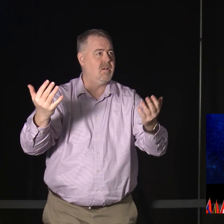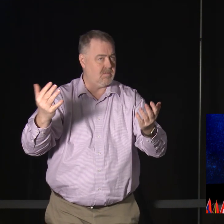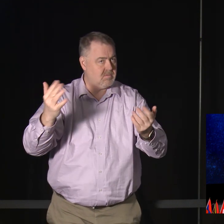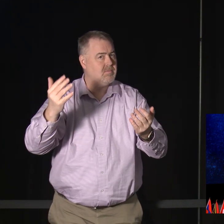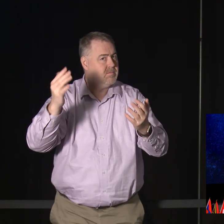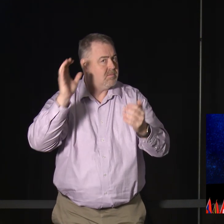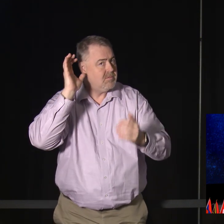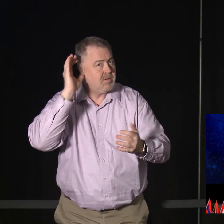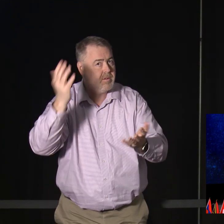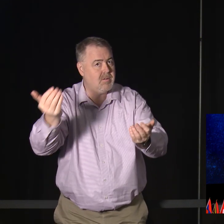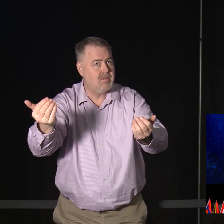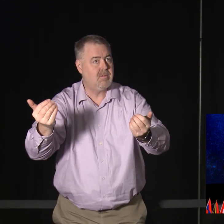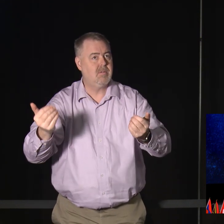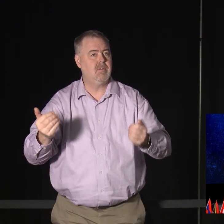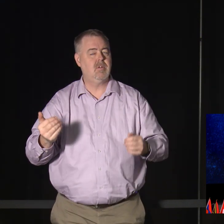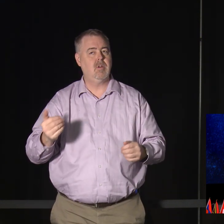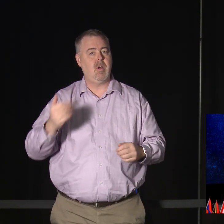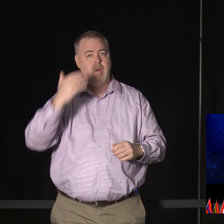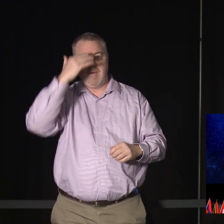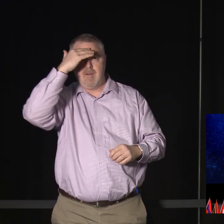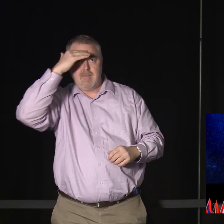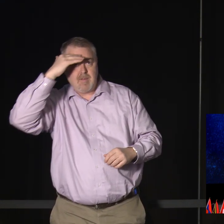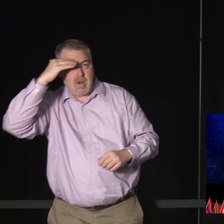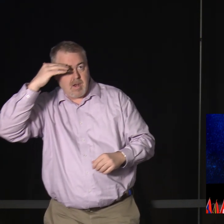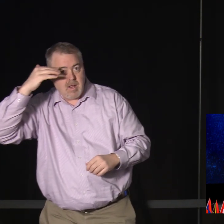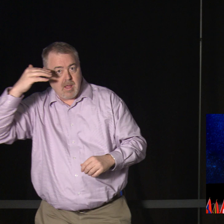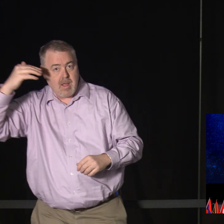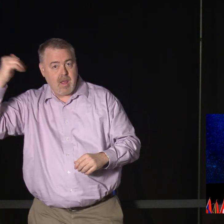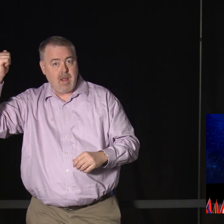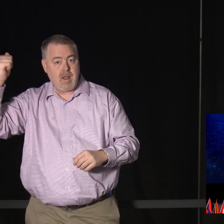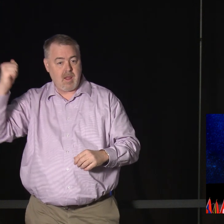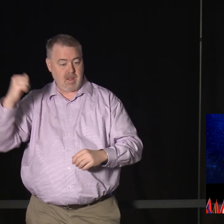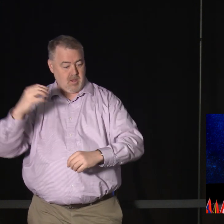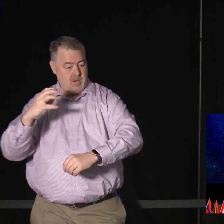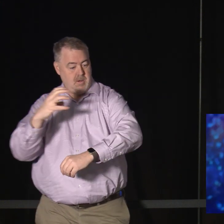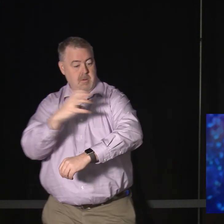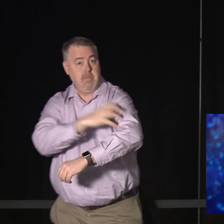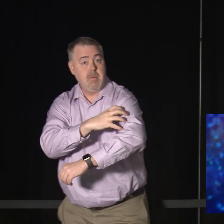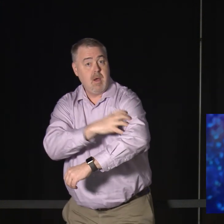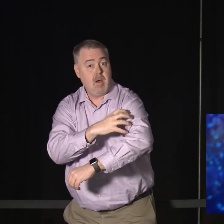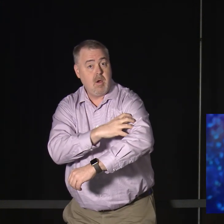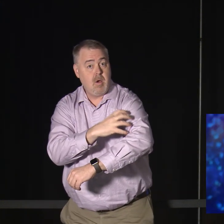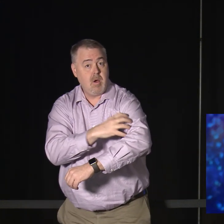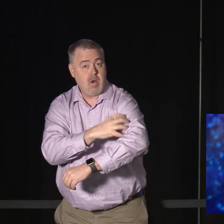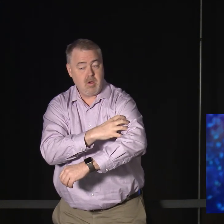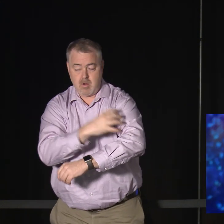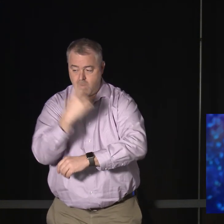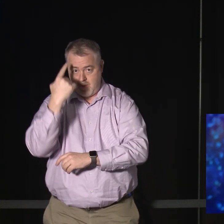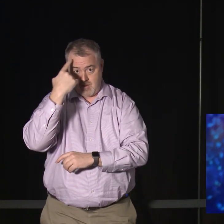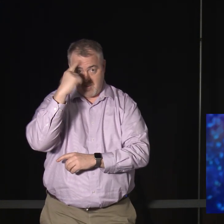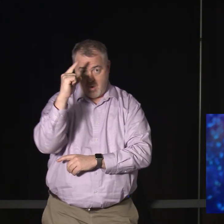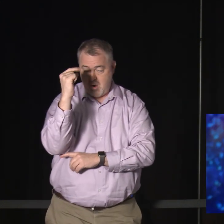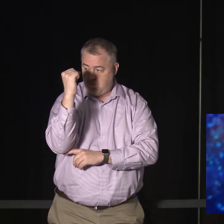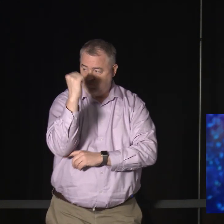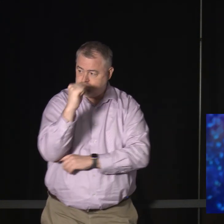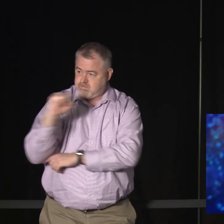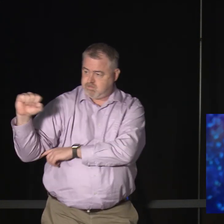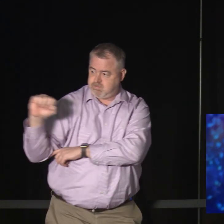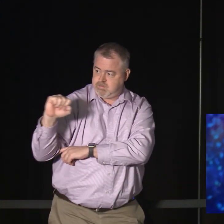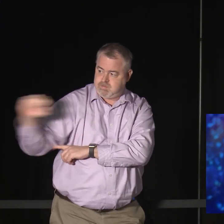Listen to this. Forgetting that strength to resist